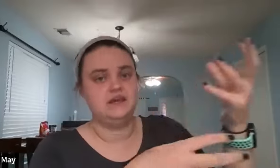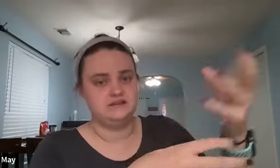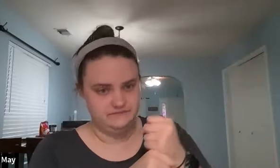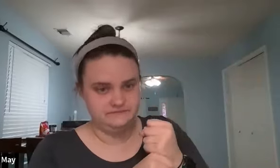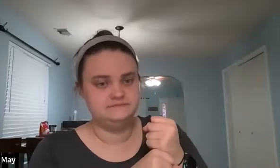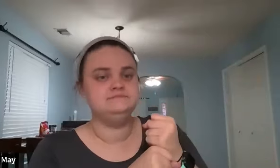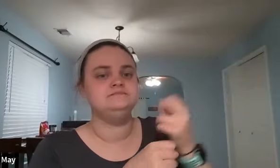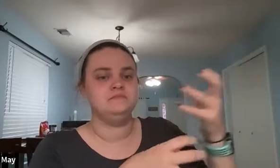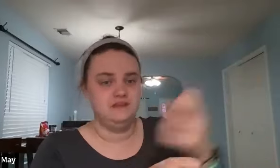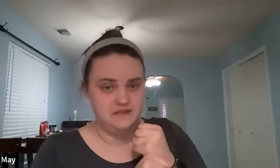Get. Get.